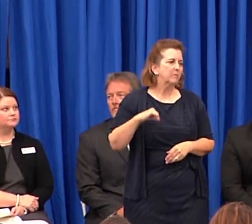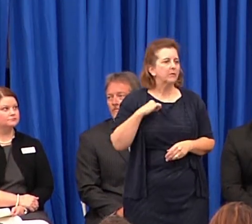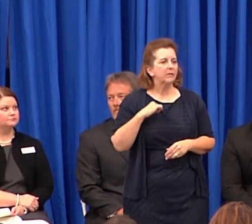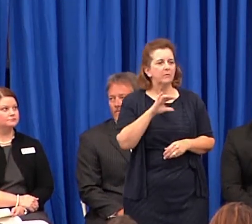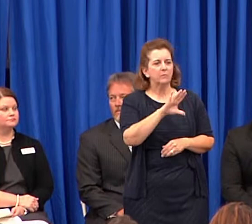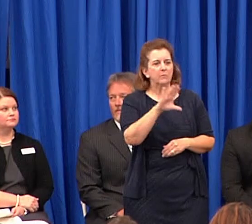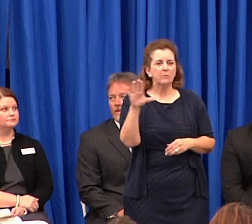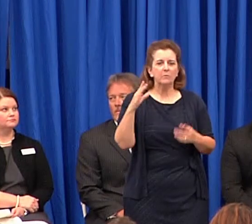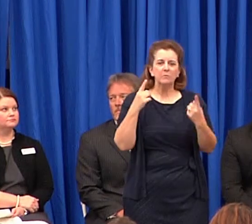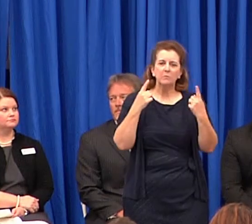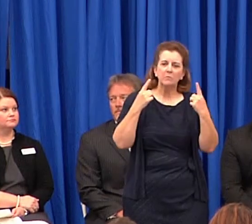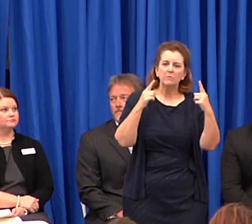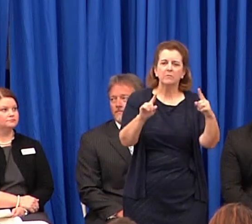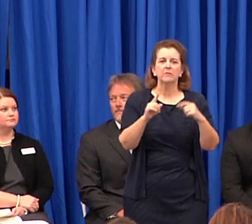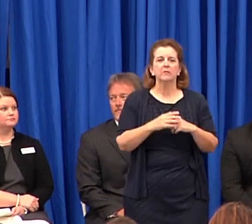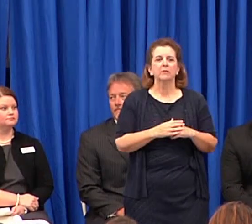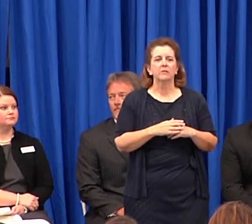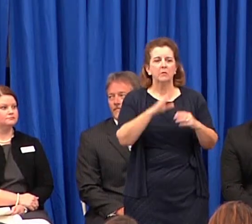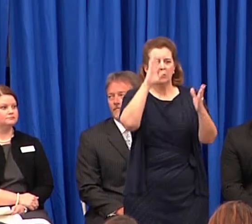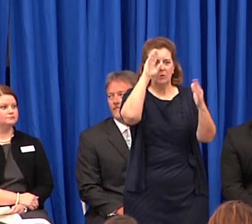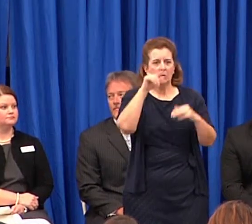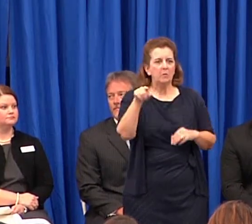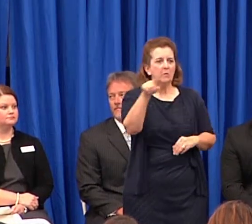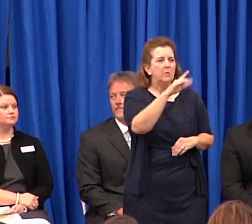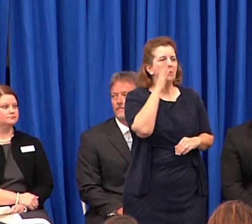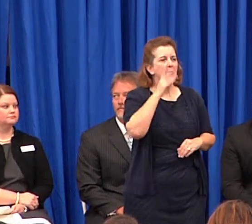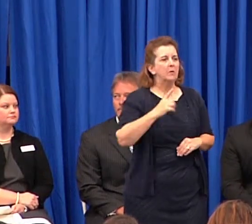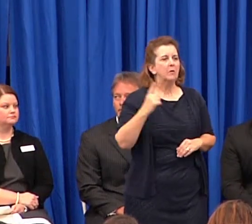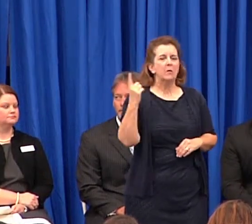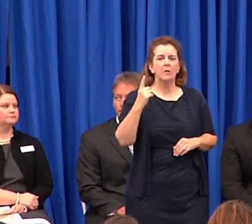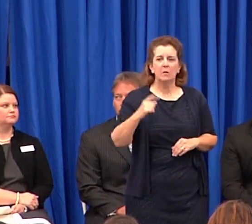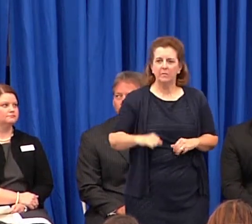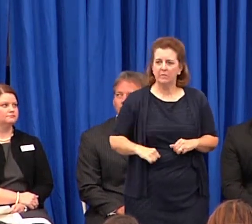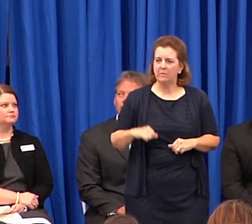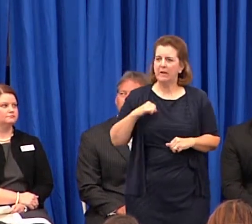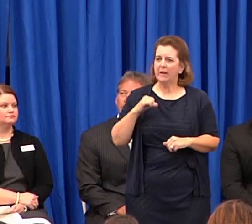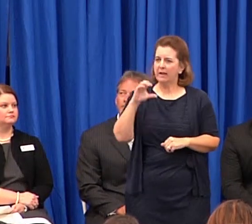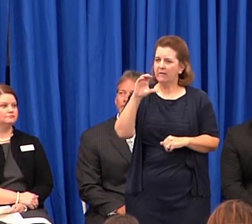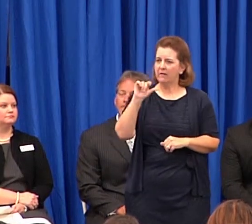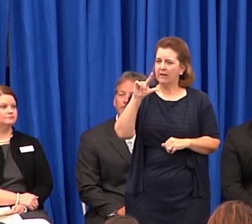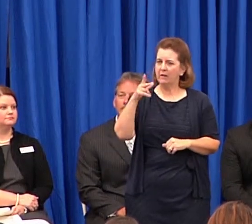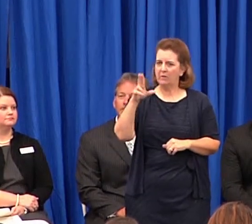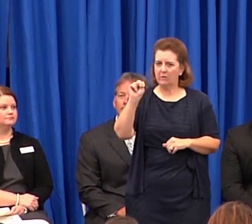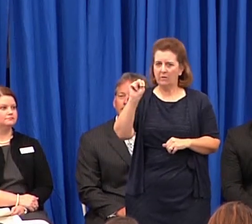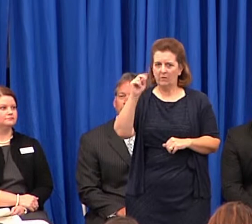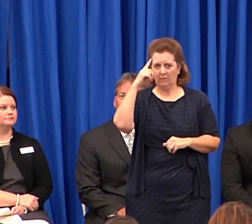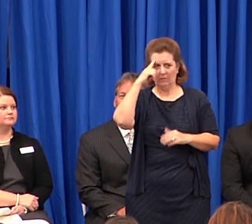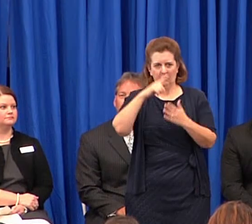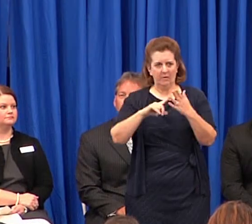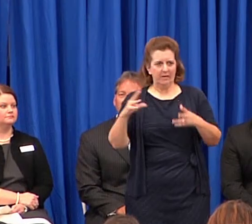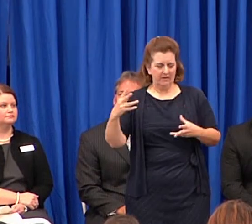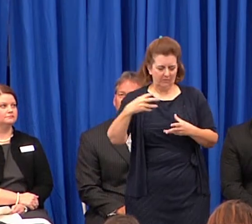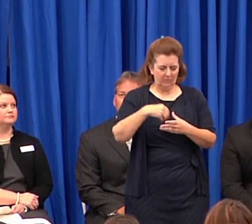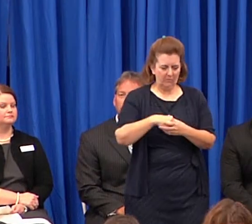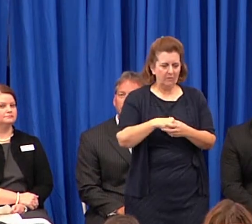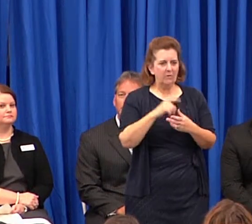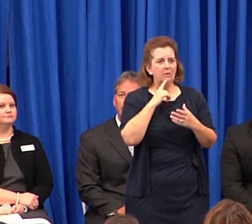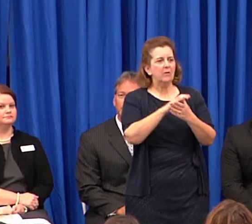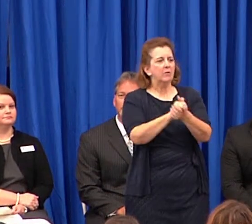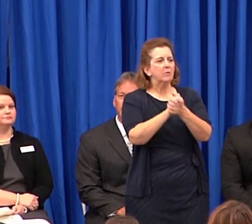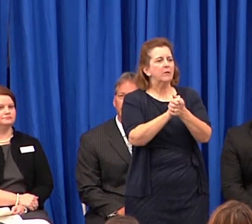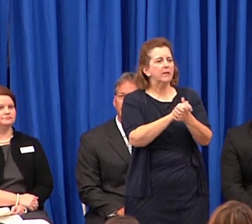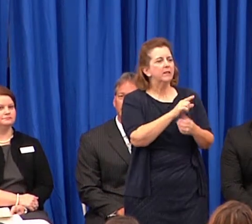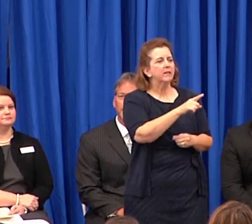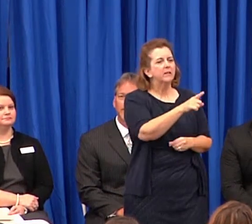achieved, and we hope that you are likewise always proud of Calhoun for the part that it's played in your life. Congratulations to